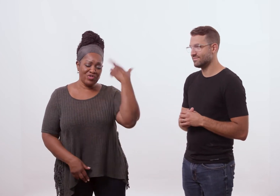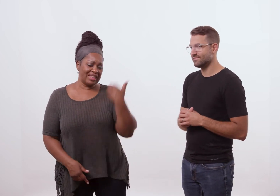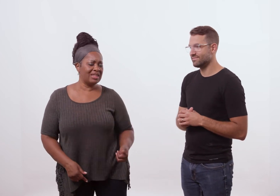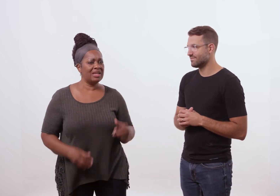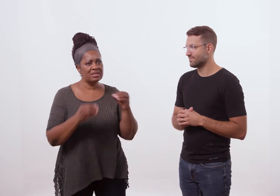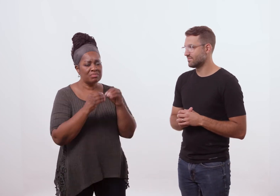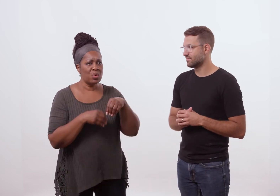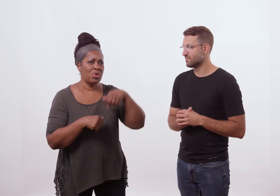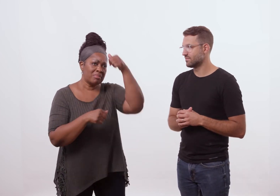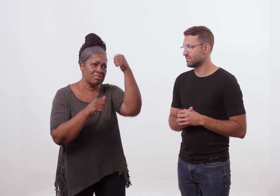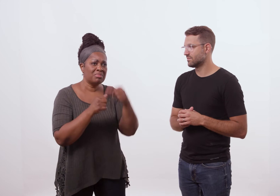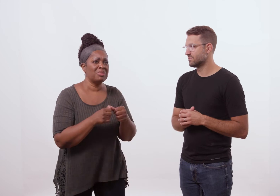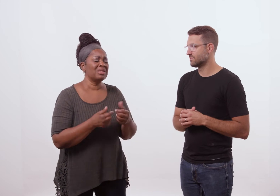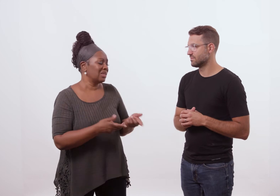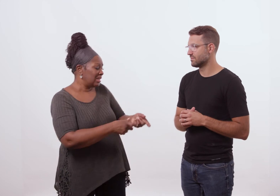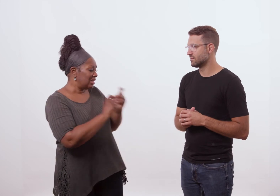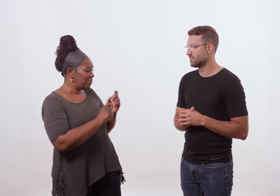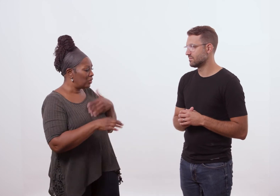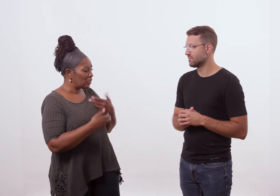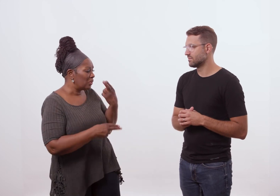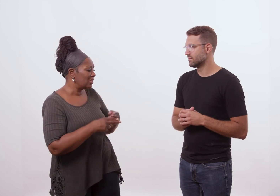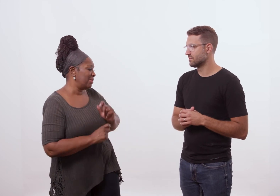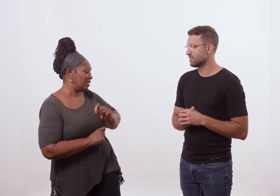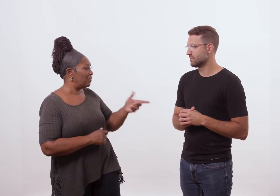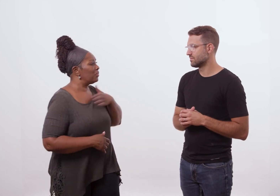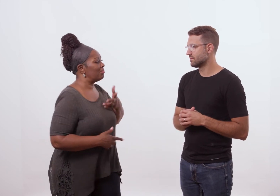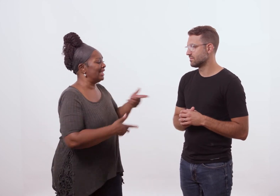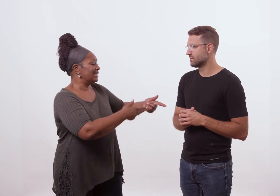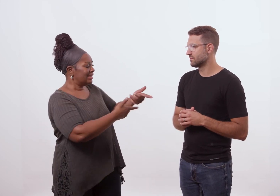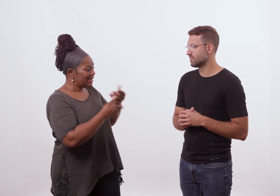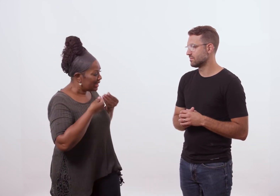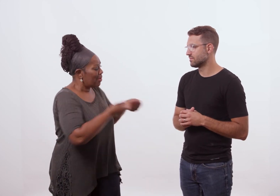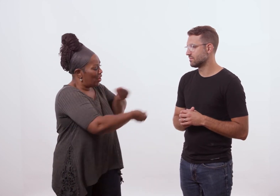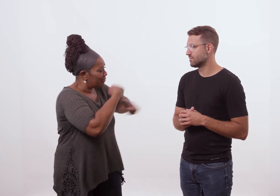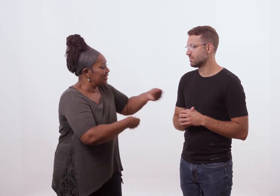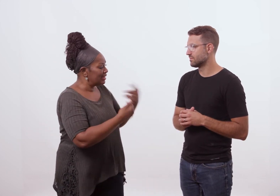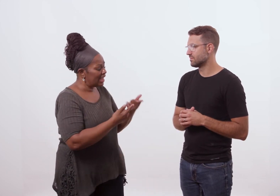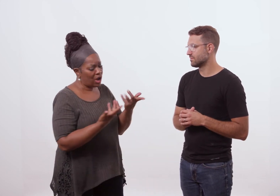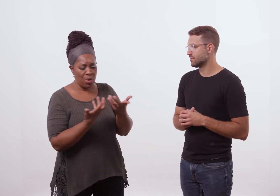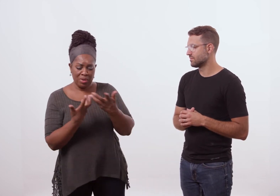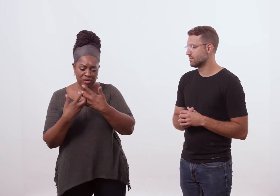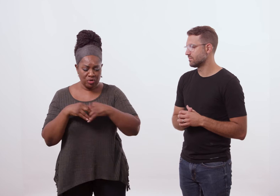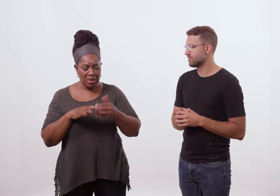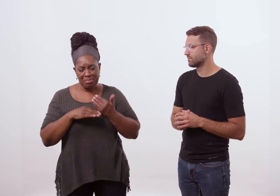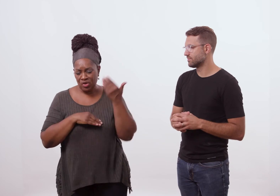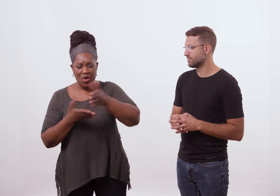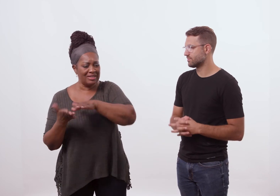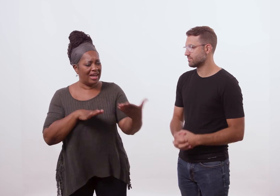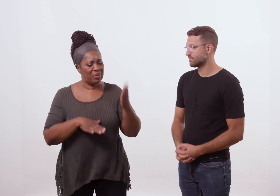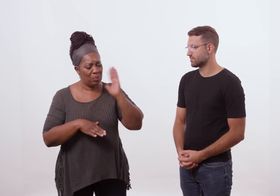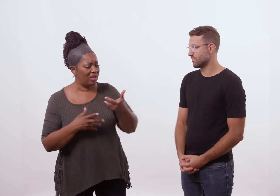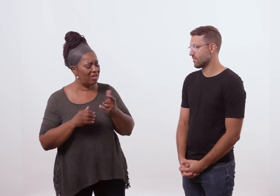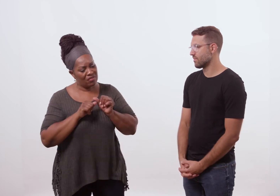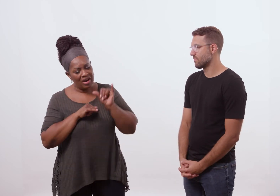memories. Give me your soul name, and I will give you mine. Take it. Take it now, and we'll be joined beyond death.